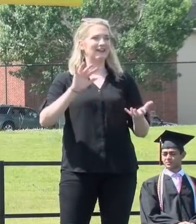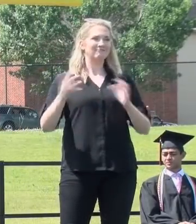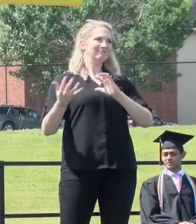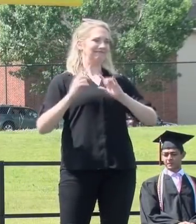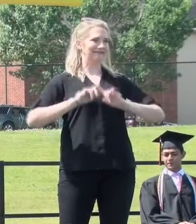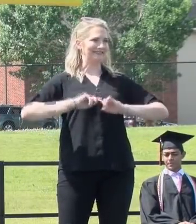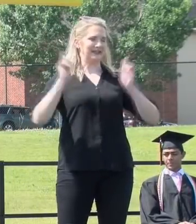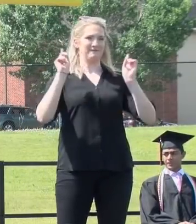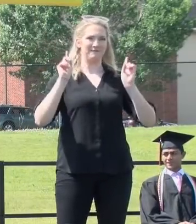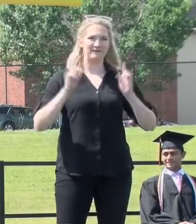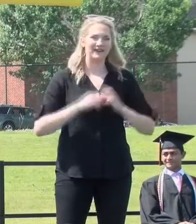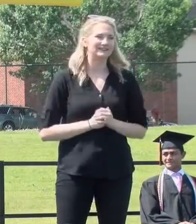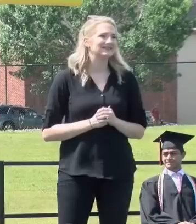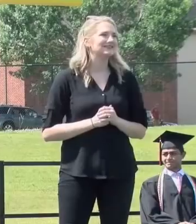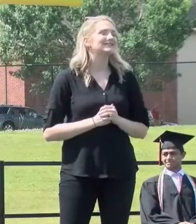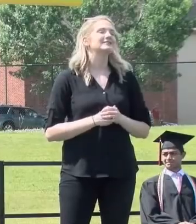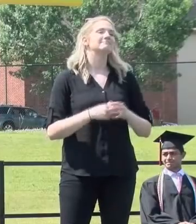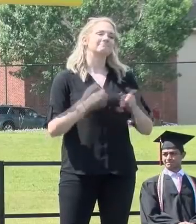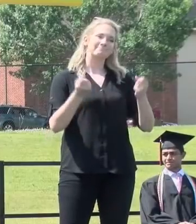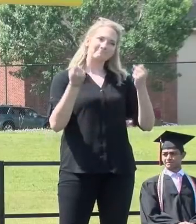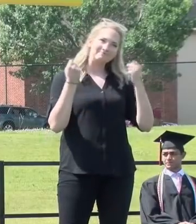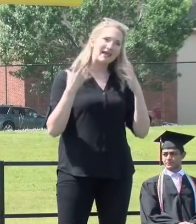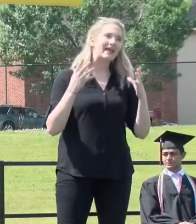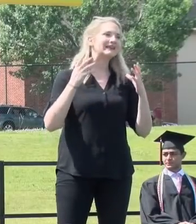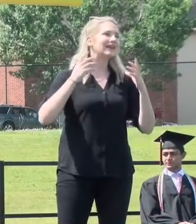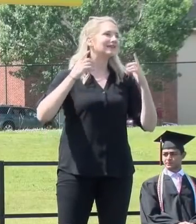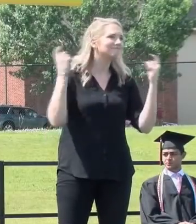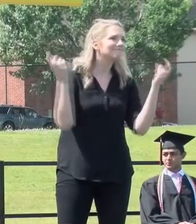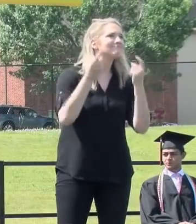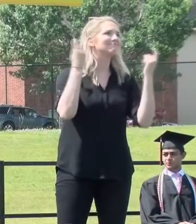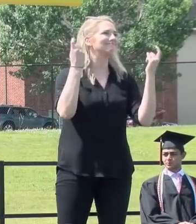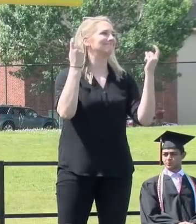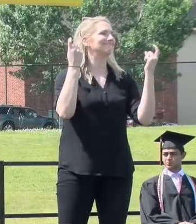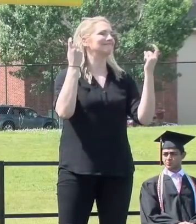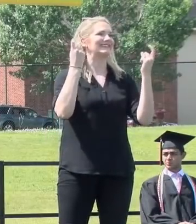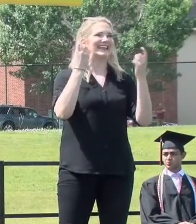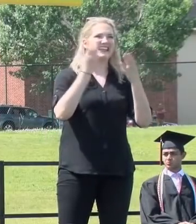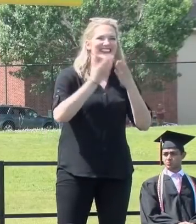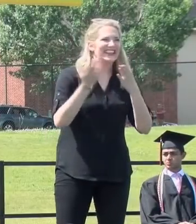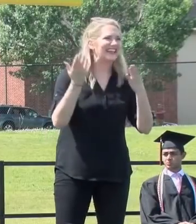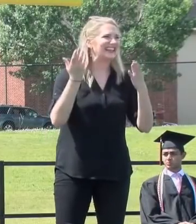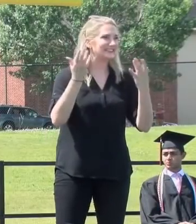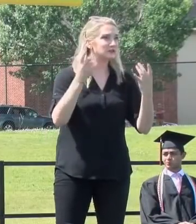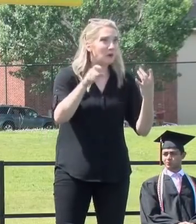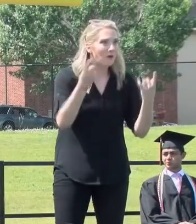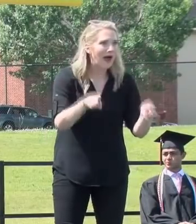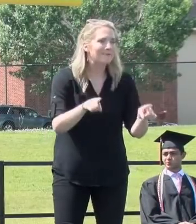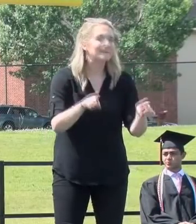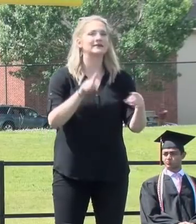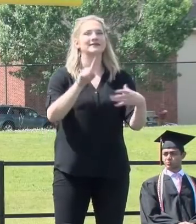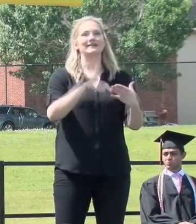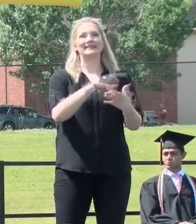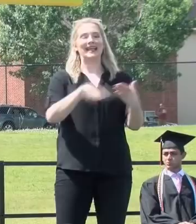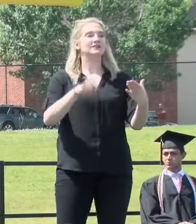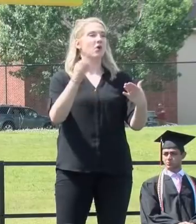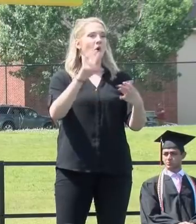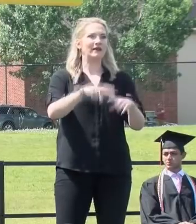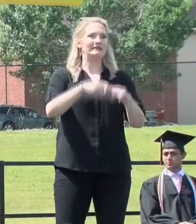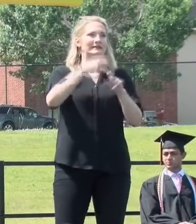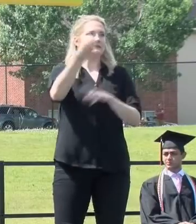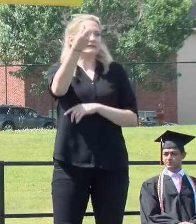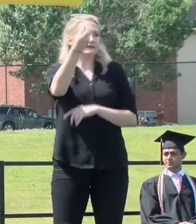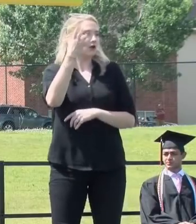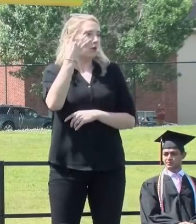expected. There were many celebrations and seasons that had to be canceled or put on hold due